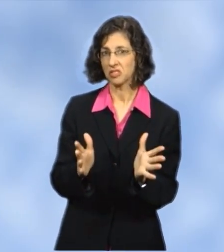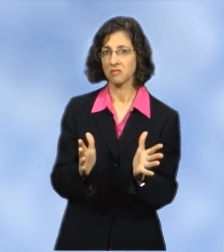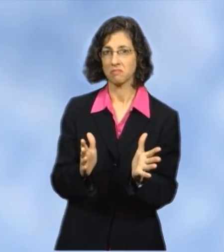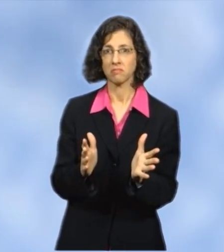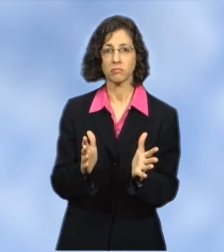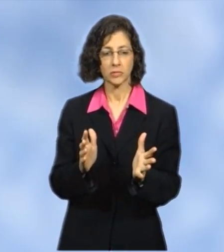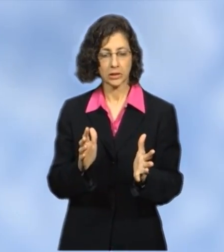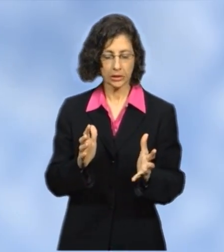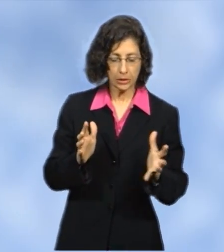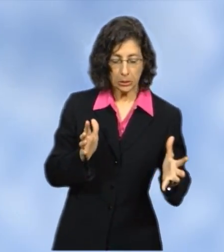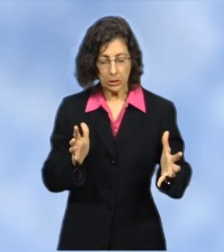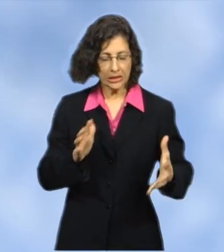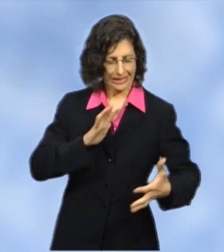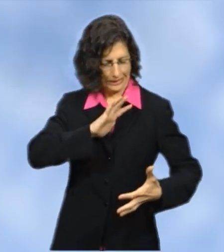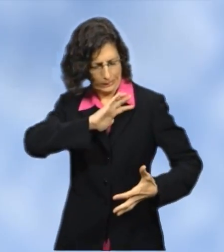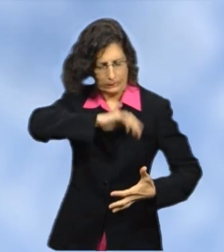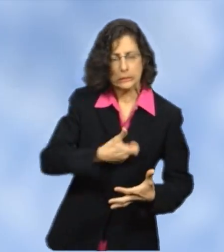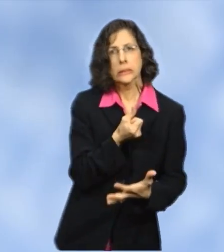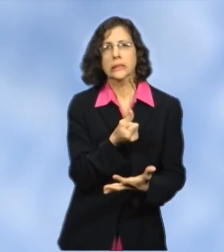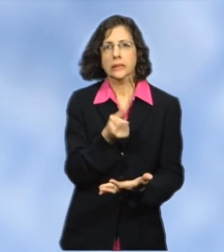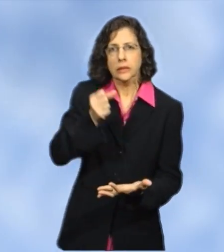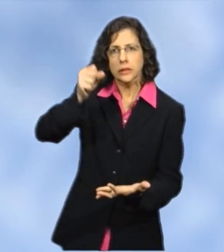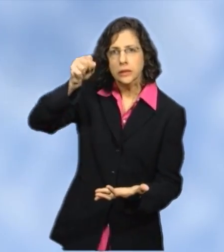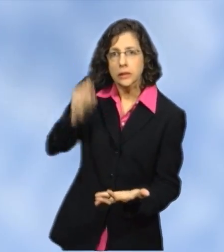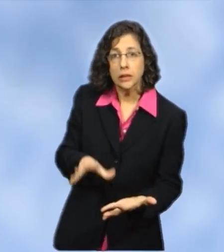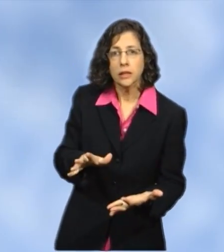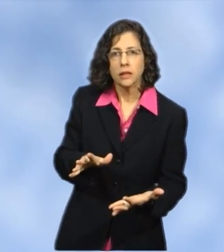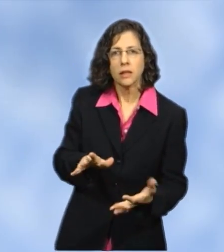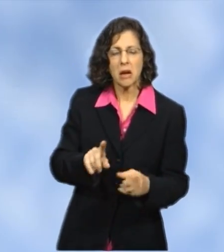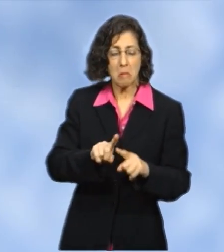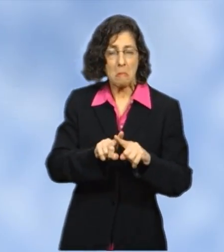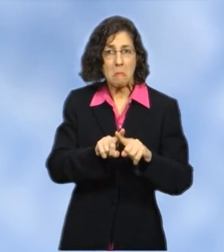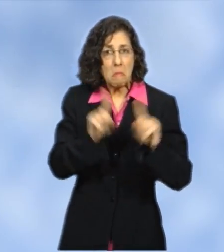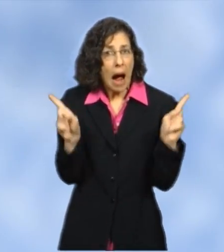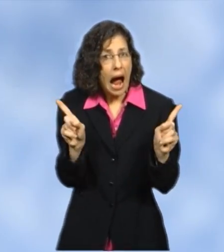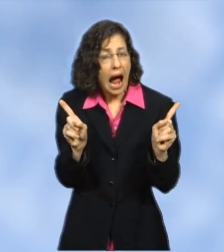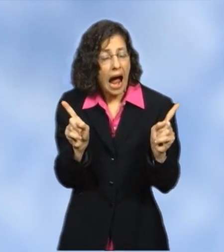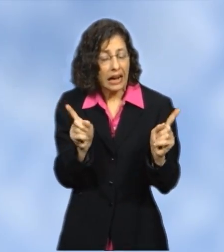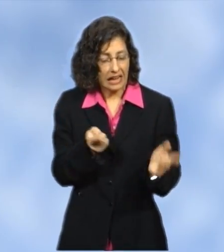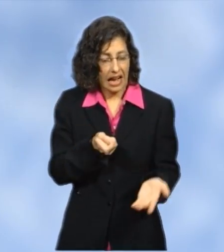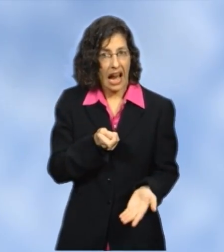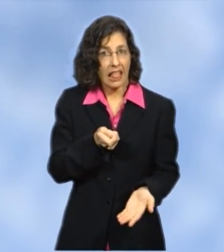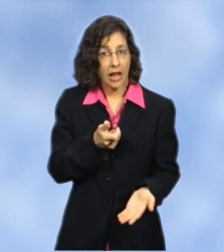The surgeon's goal is to remove as much of the cancer as possible.